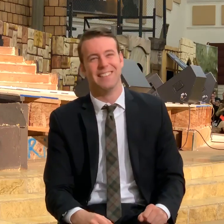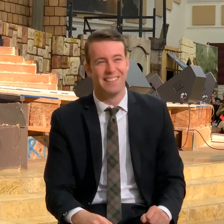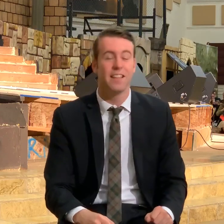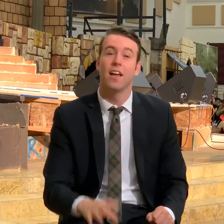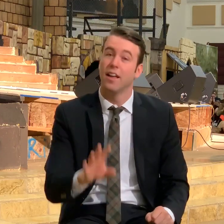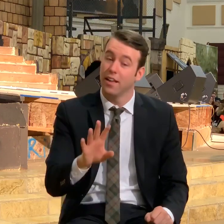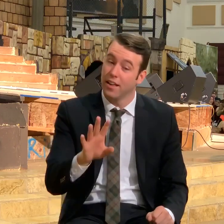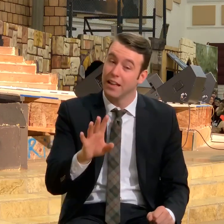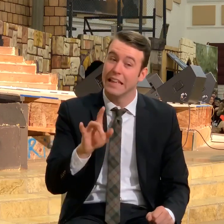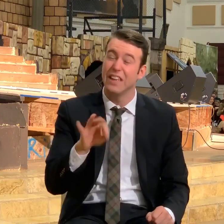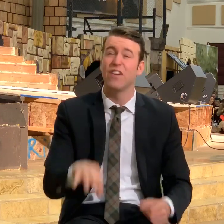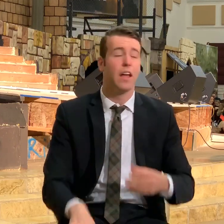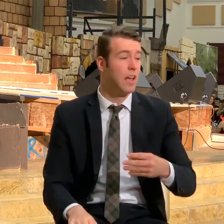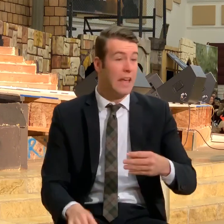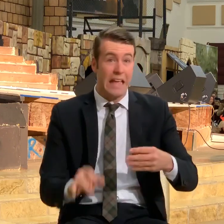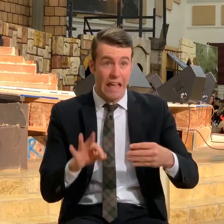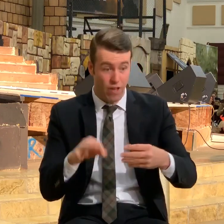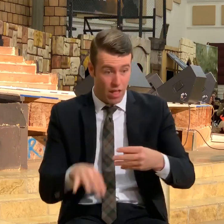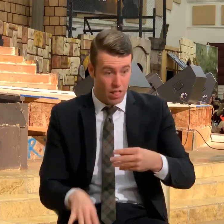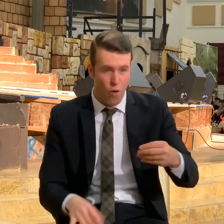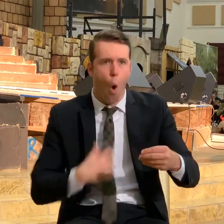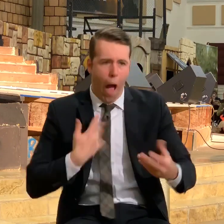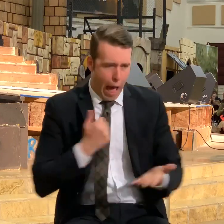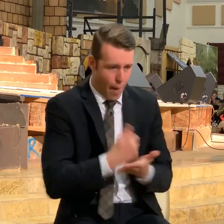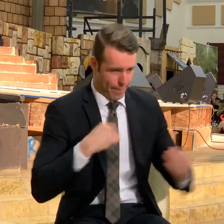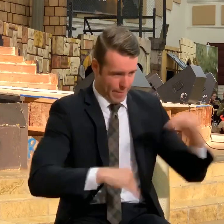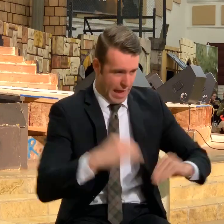In fact, if I'd have known, I'd have probably helped them pack.